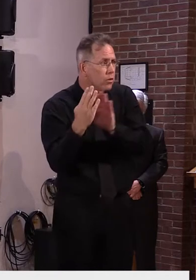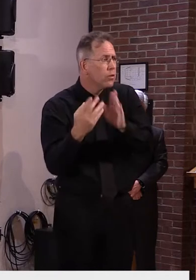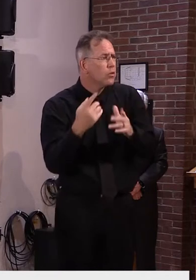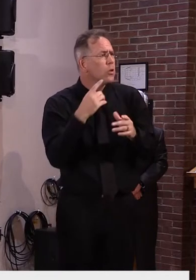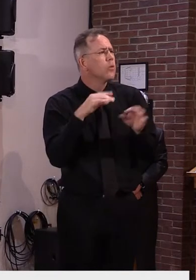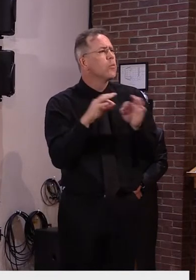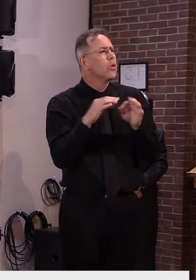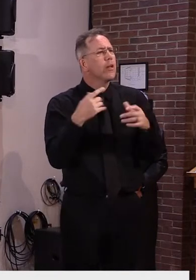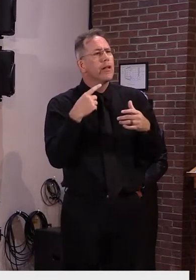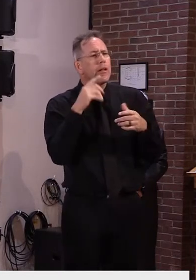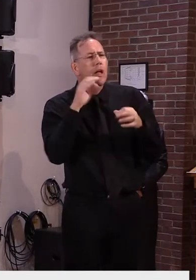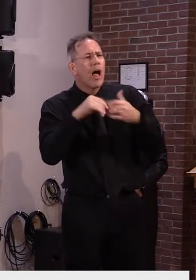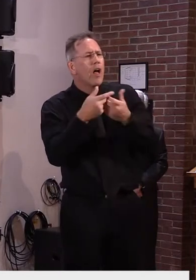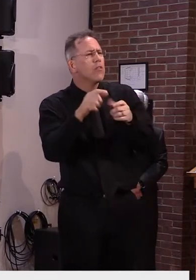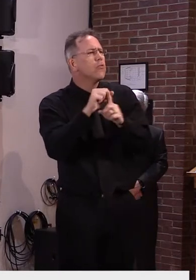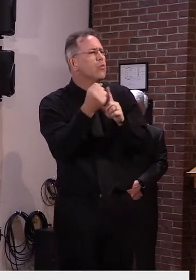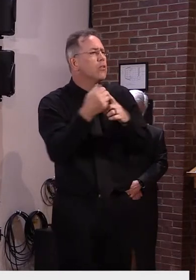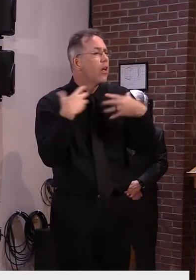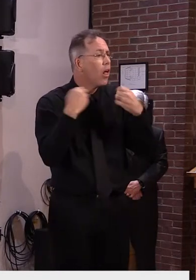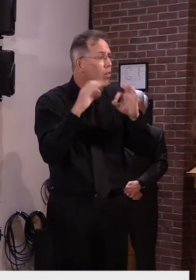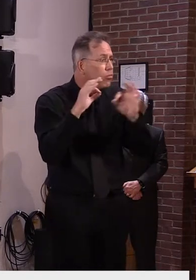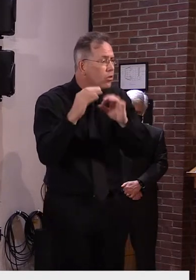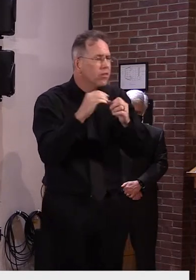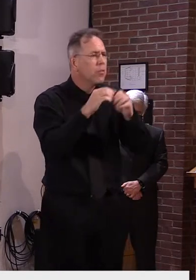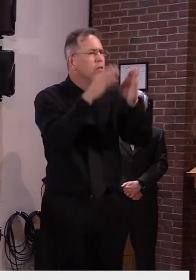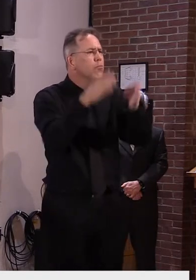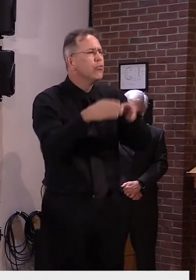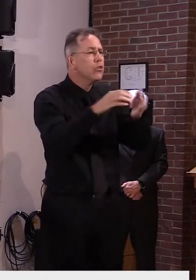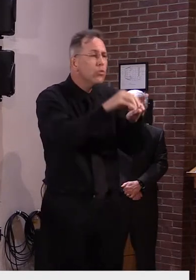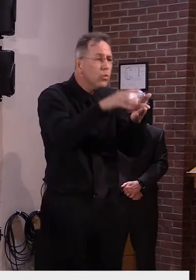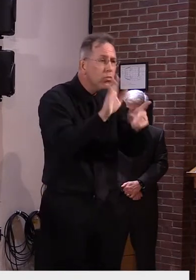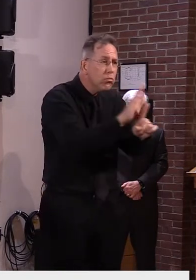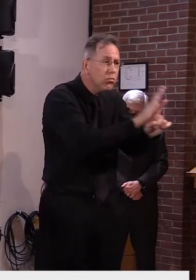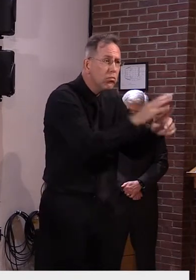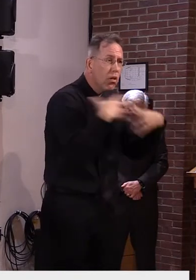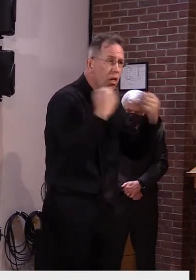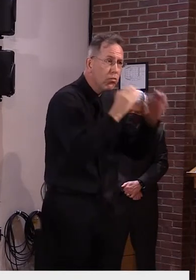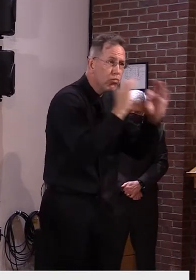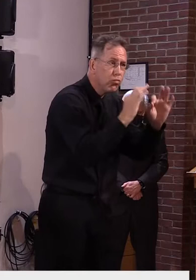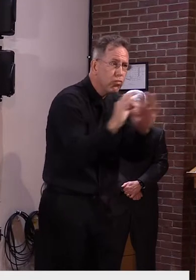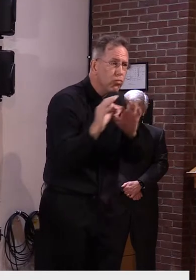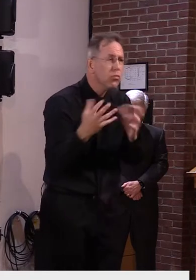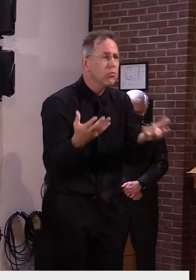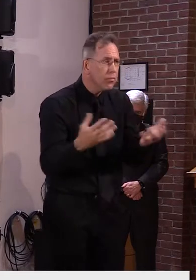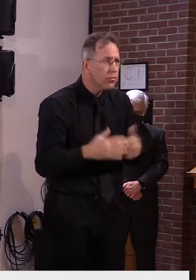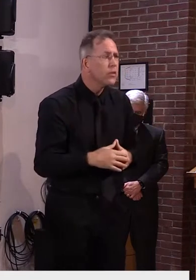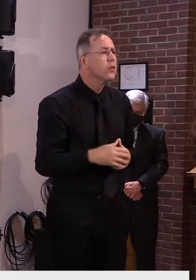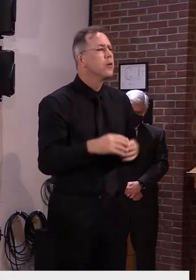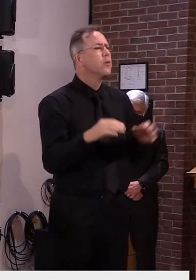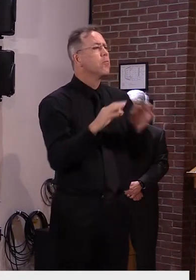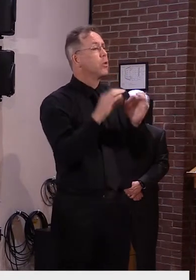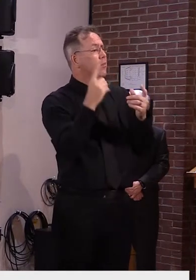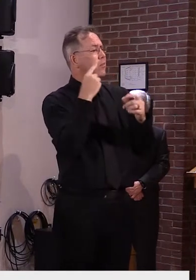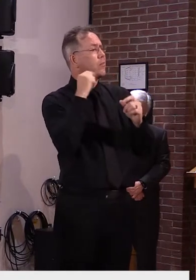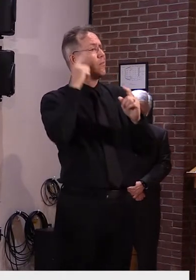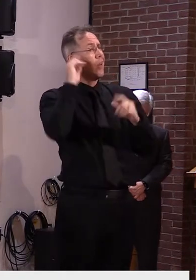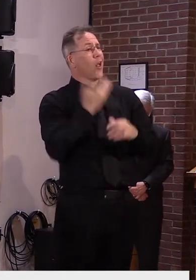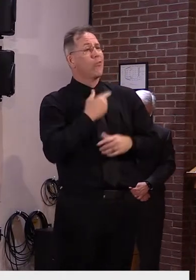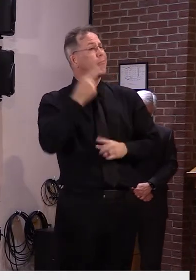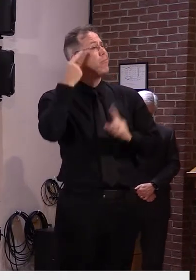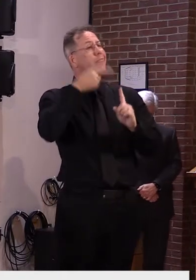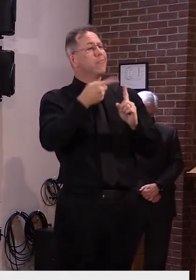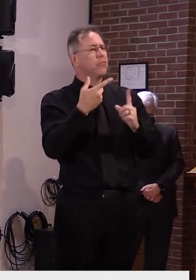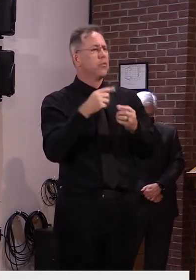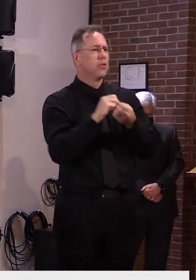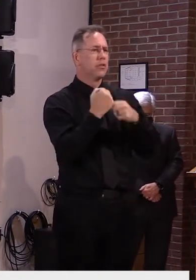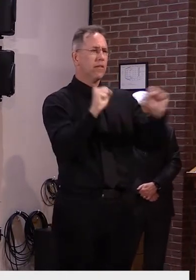logistical situations. So, safety will remain the most important job right now, particularly as we start to move indoors with the